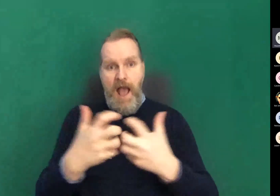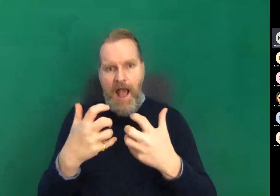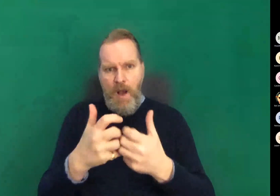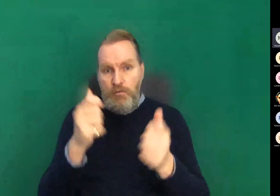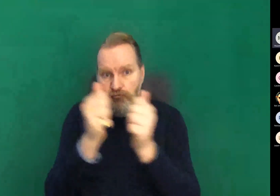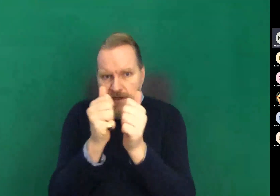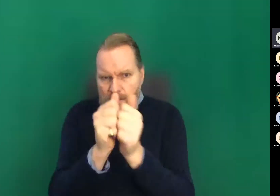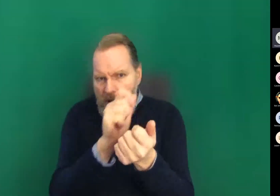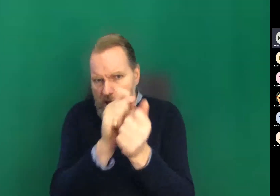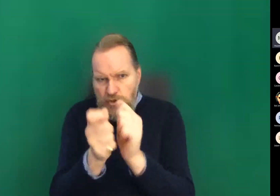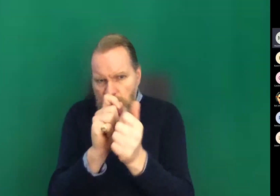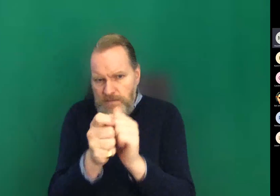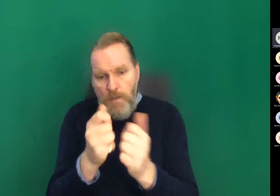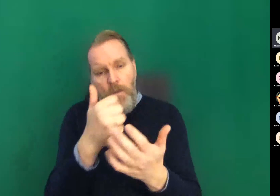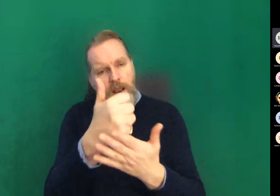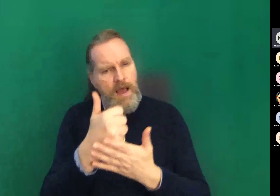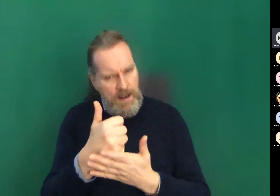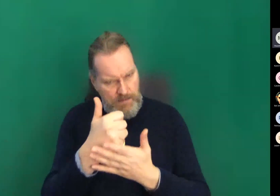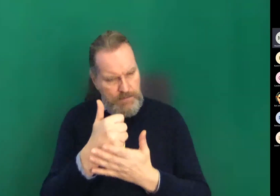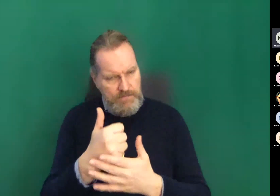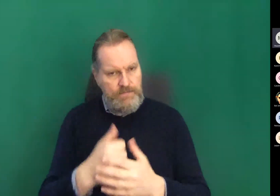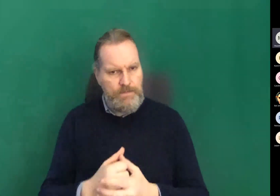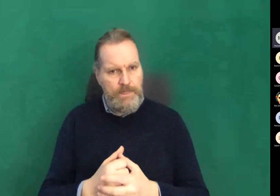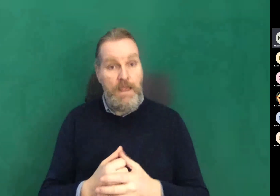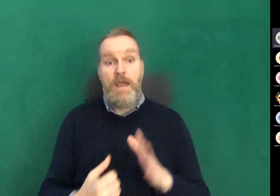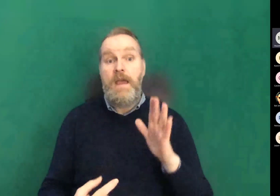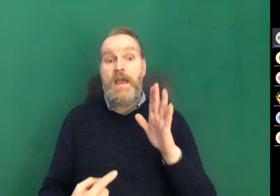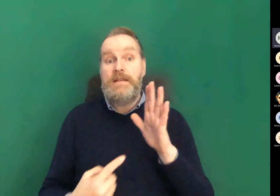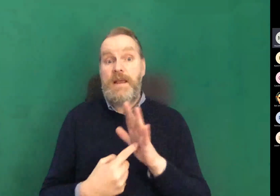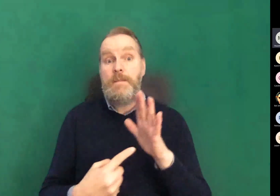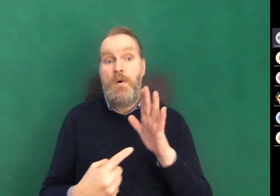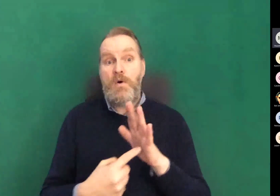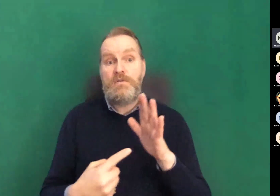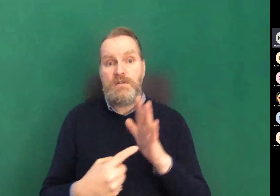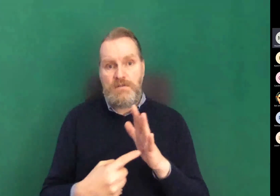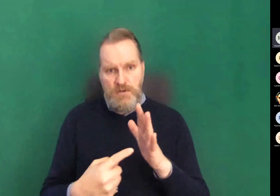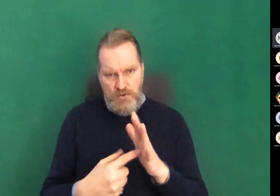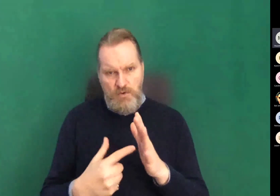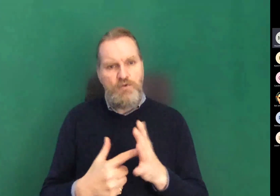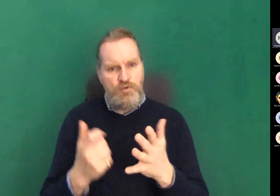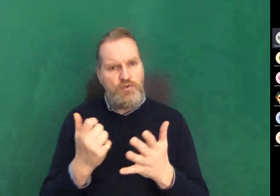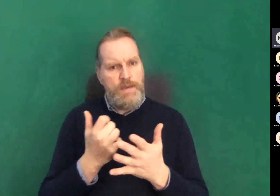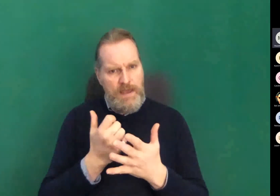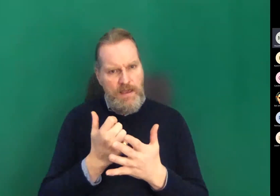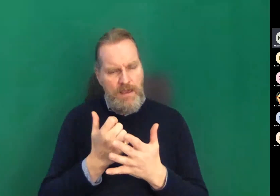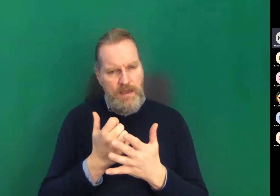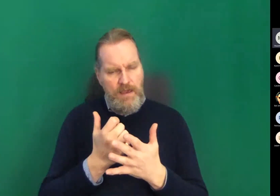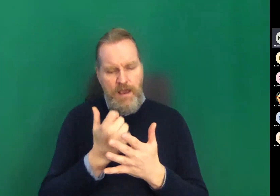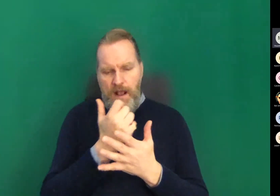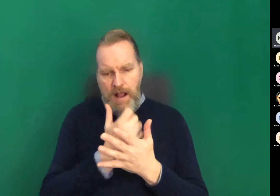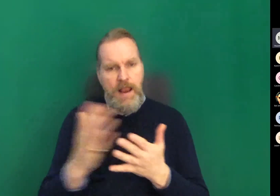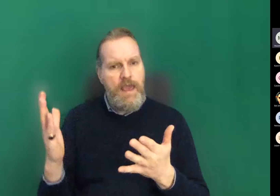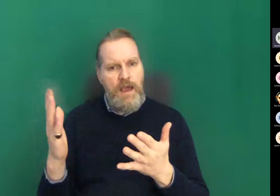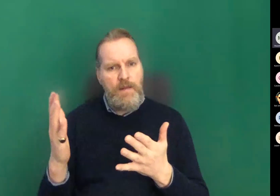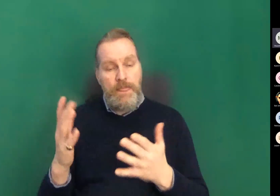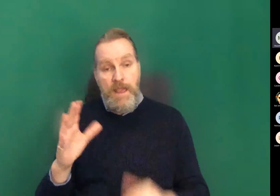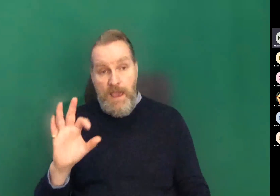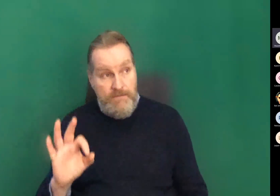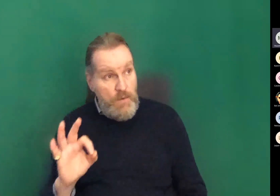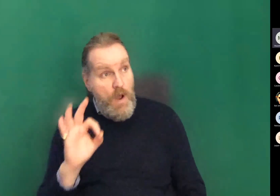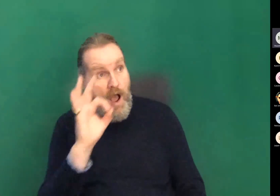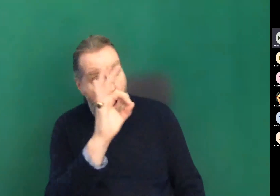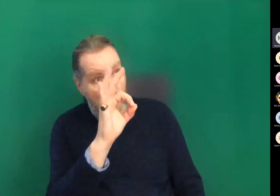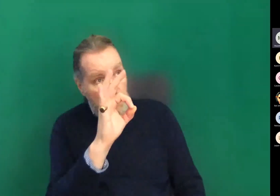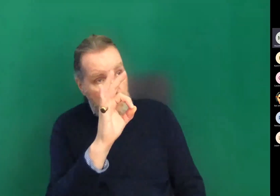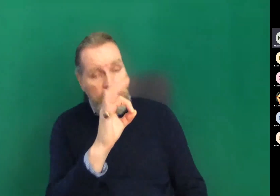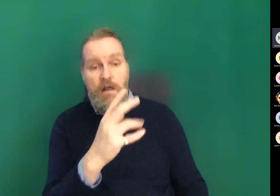that. It's vital to be as clear as possible, because if the request is refused and you end up going to tribunal, it